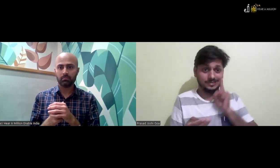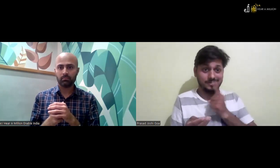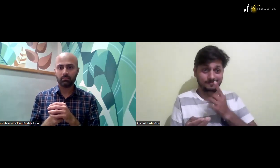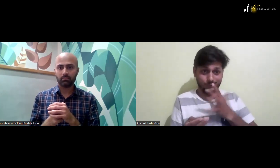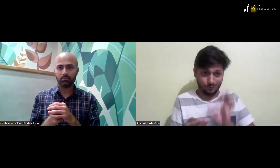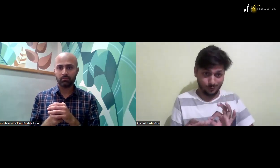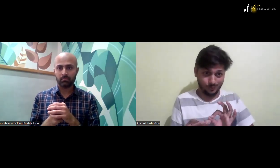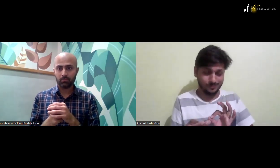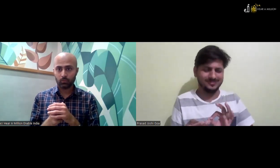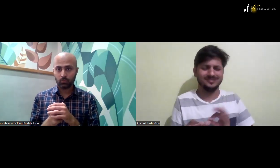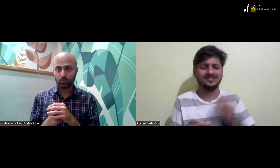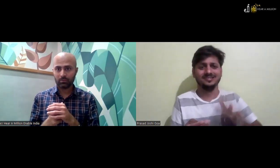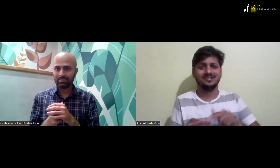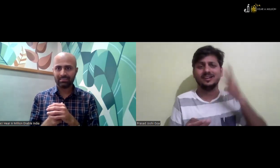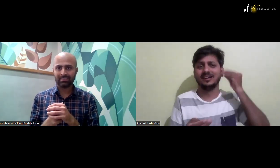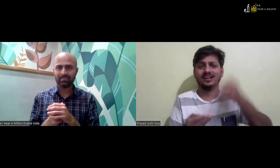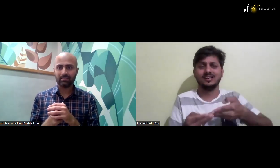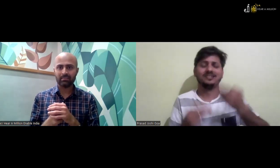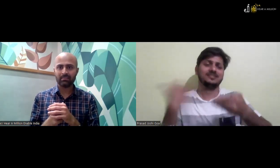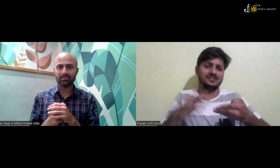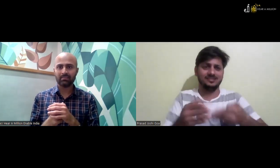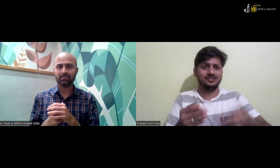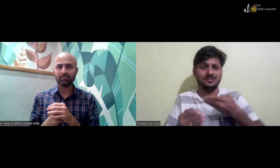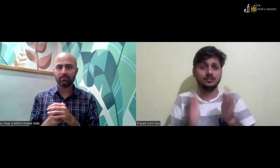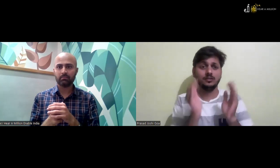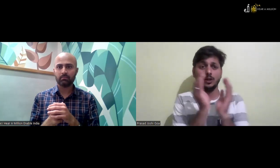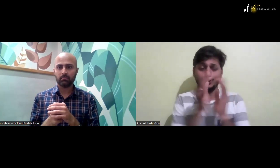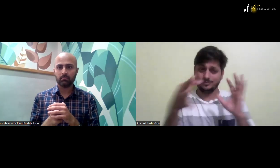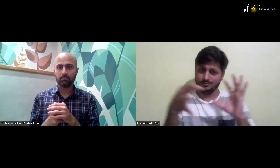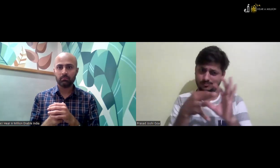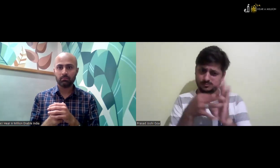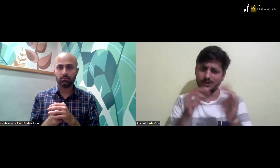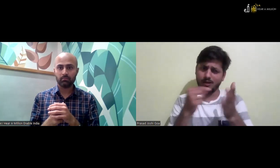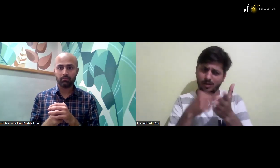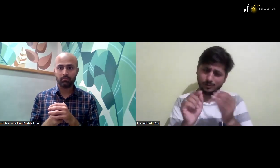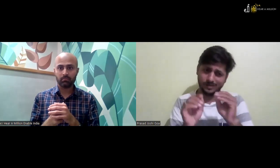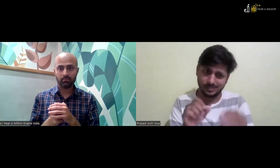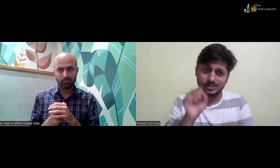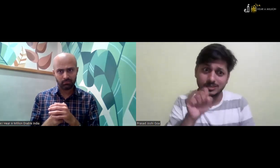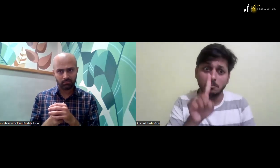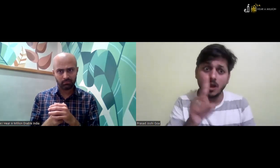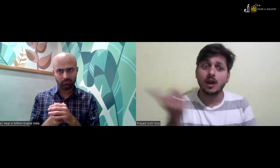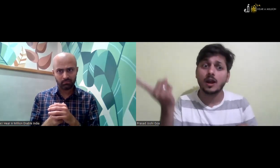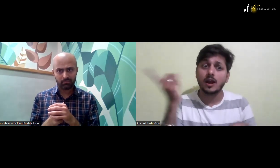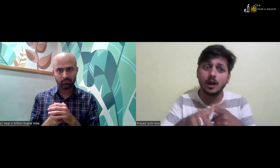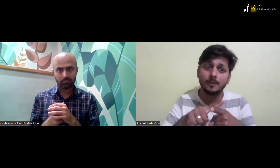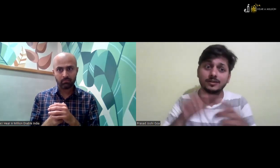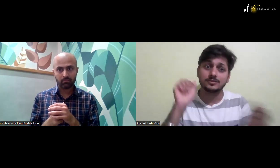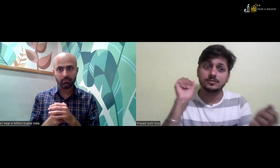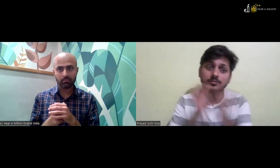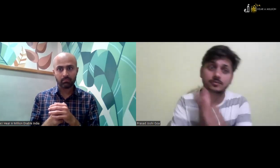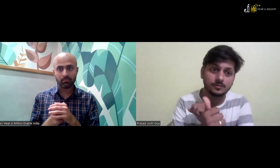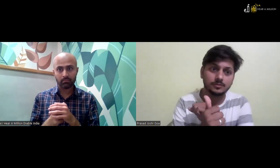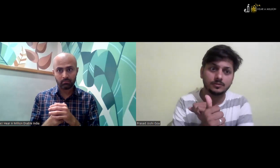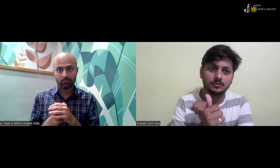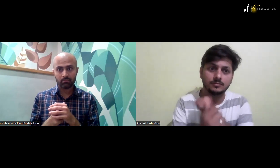and he can provide me the license, but that license will not show, and it could have the insurance as